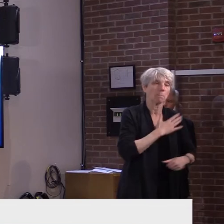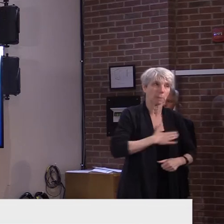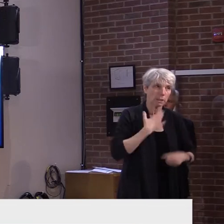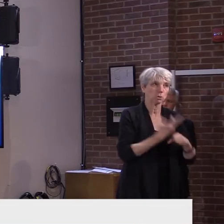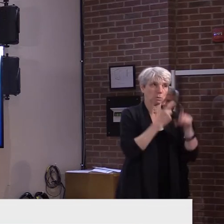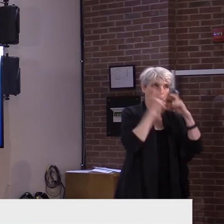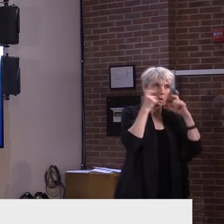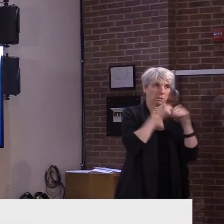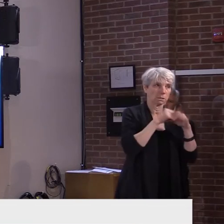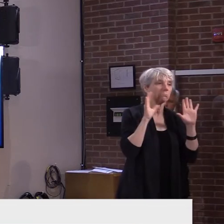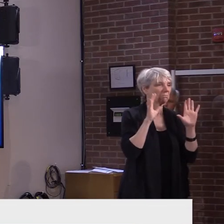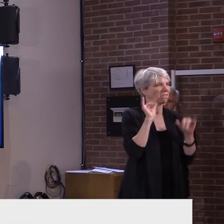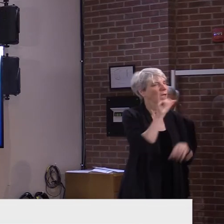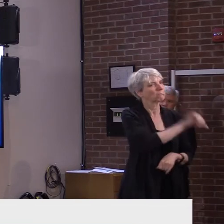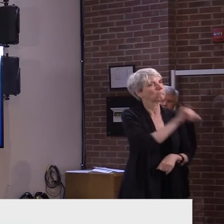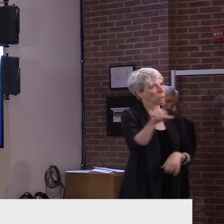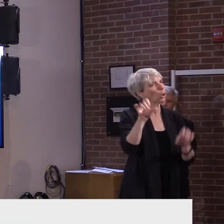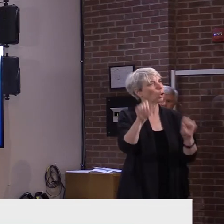promoted.